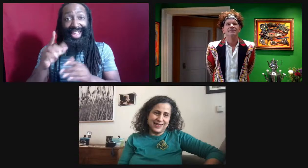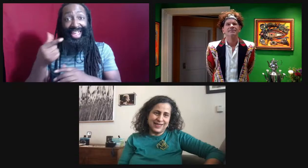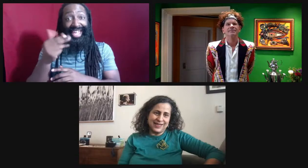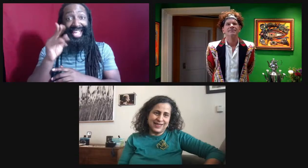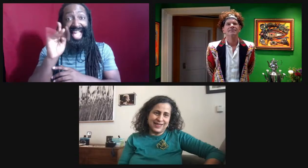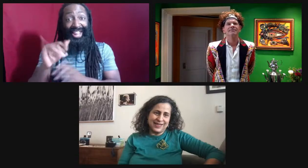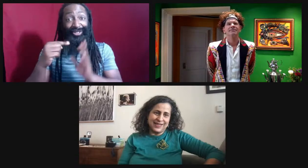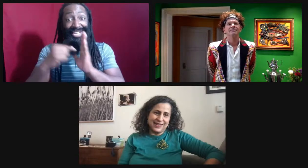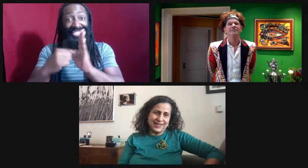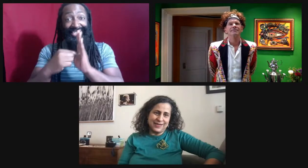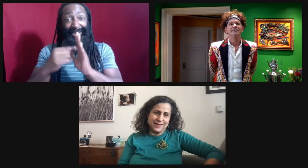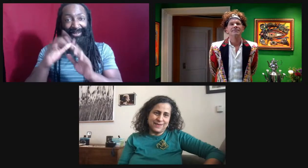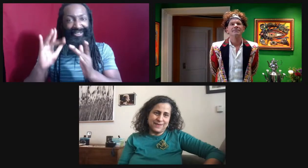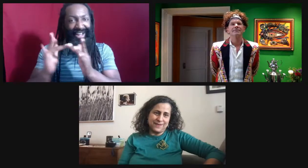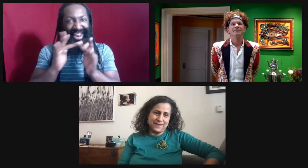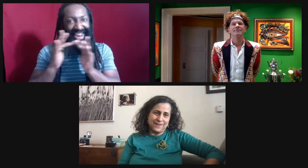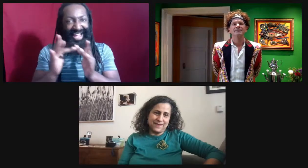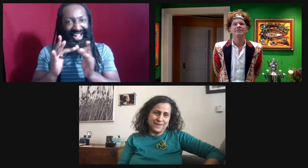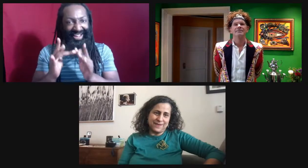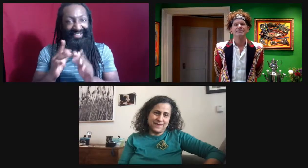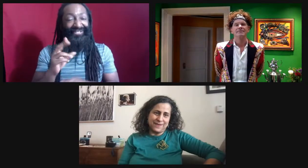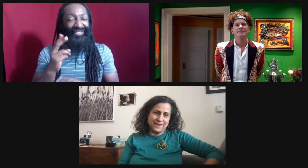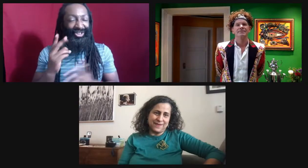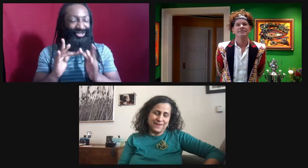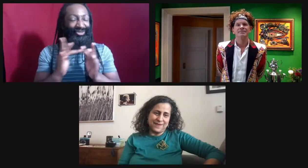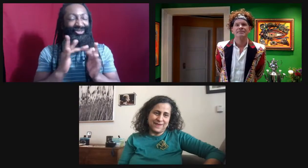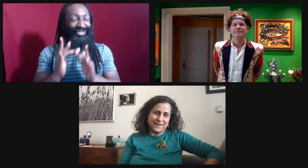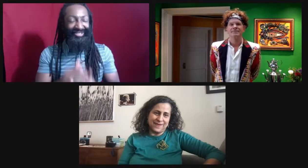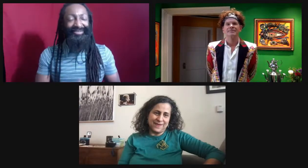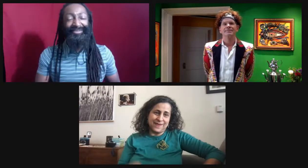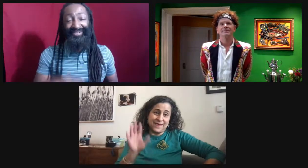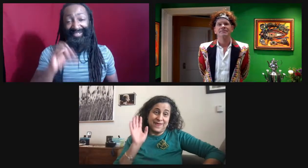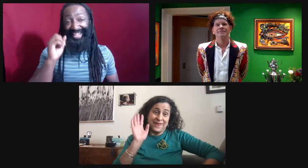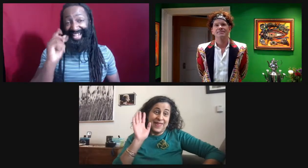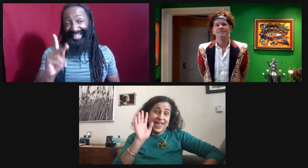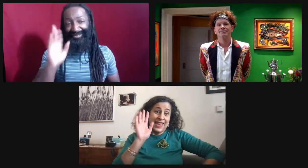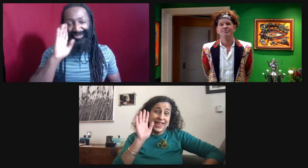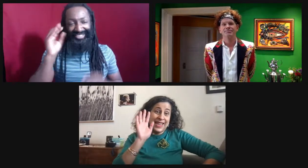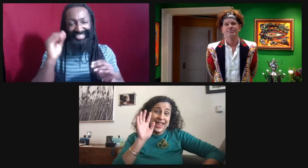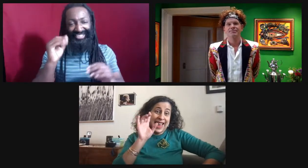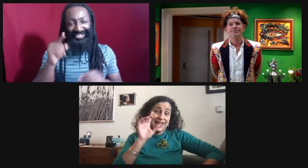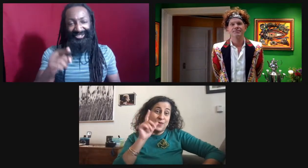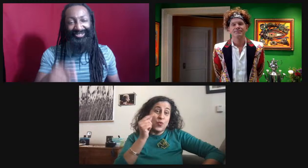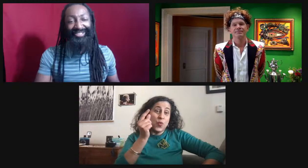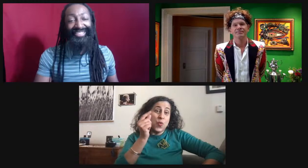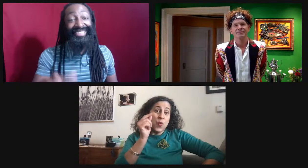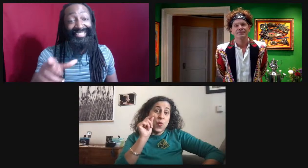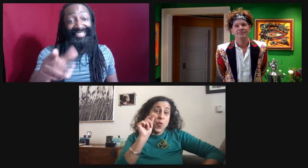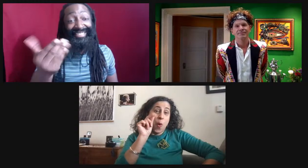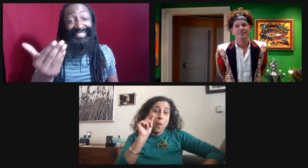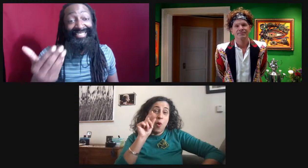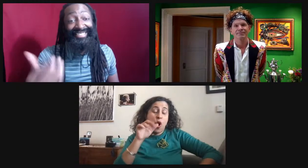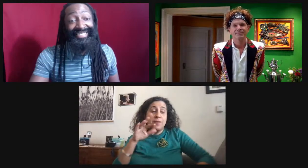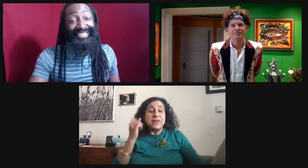this workshop, I'll show you how to access the virtual gallery. So I'll teach you, so don't